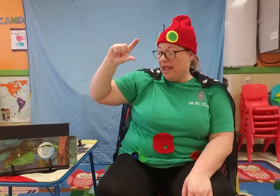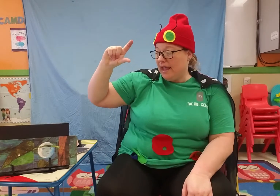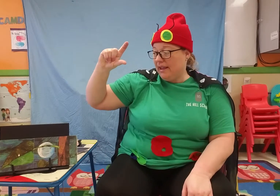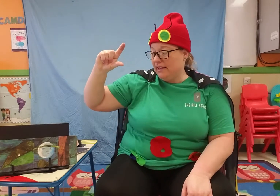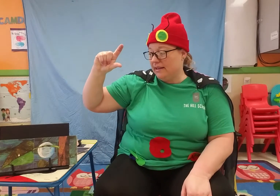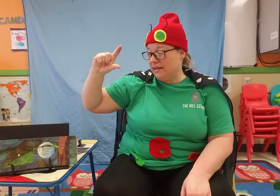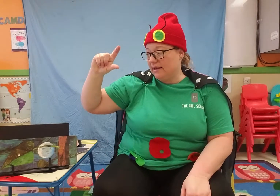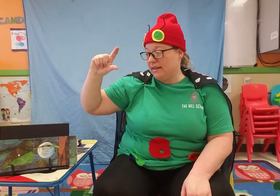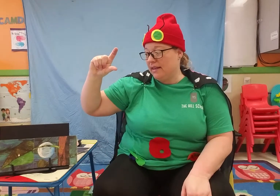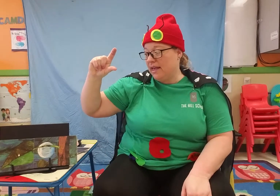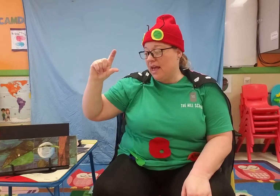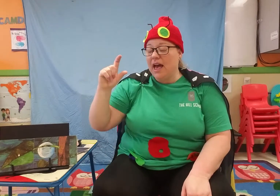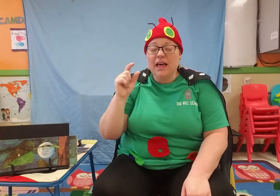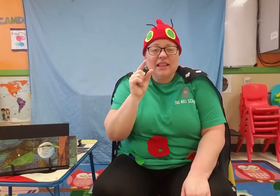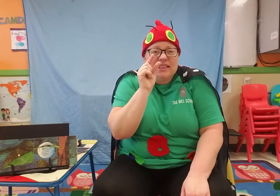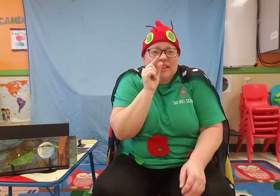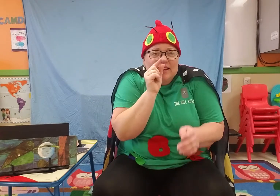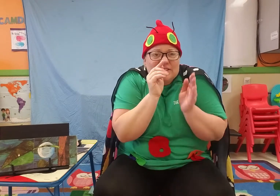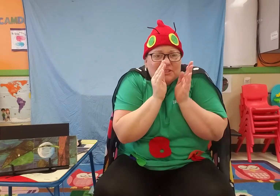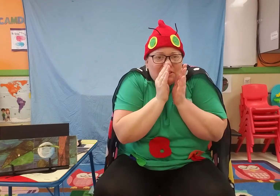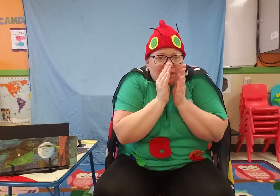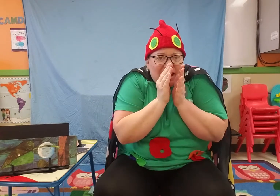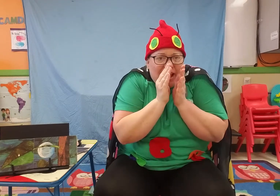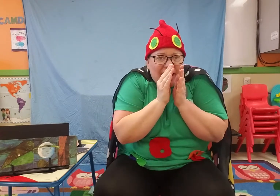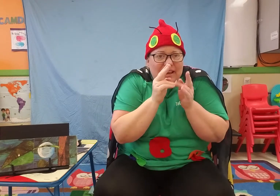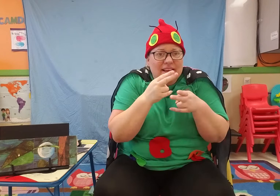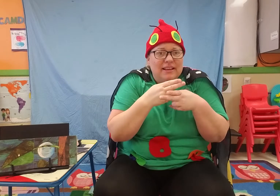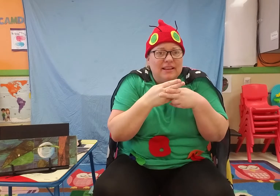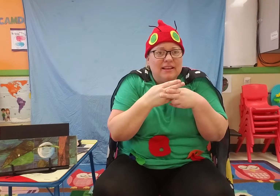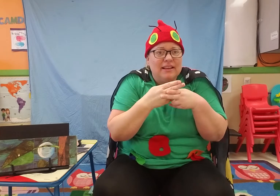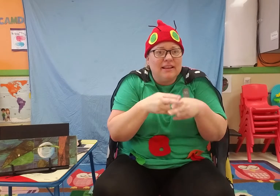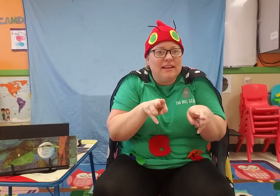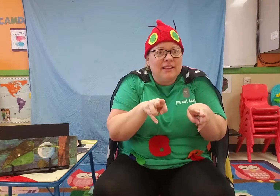lay a little egg.